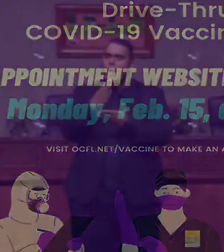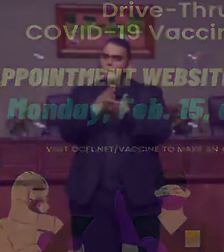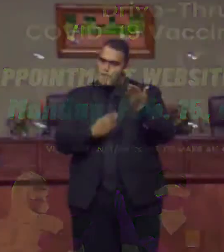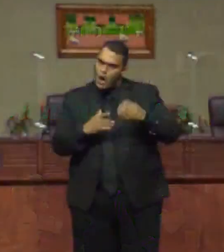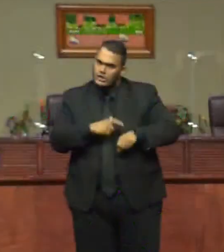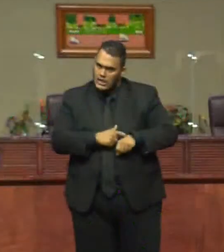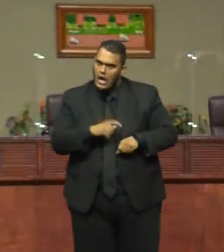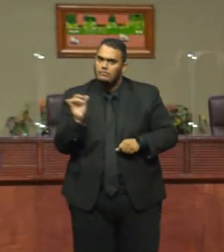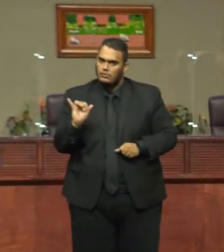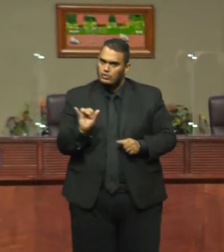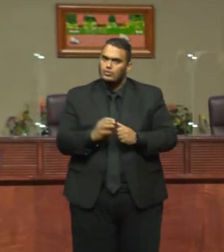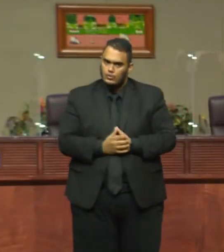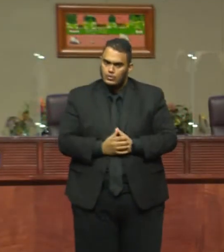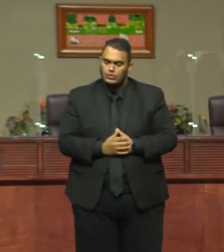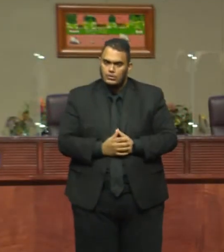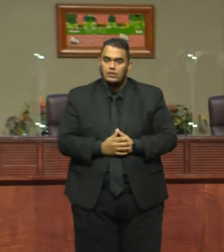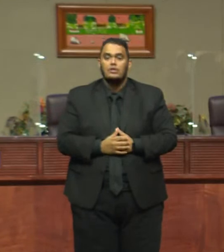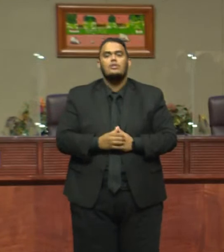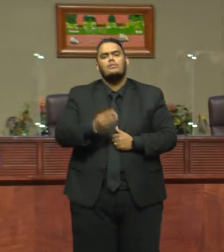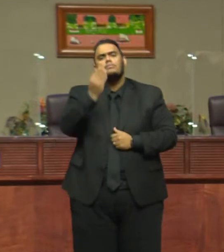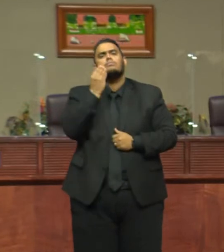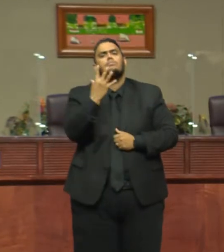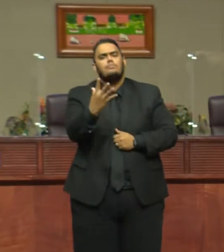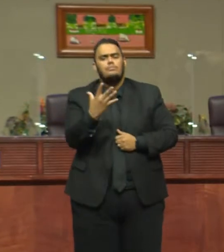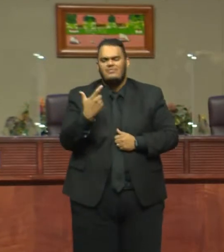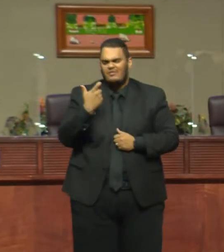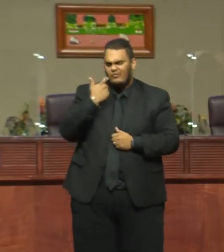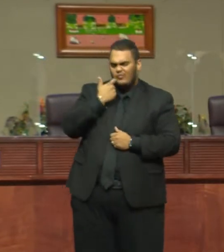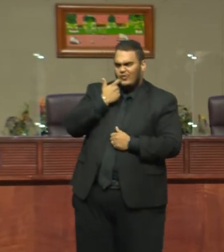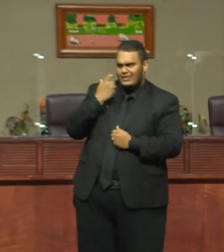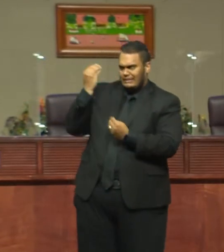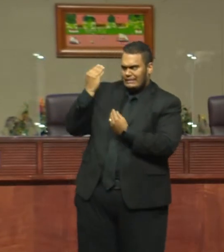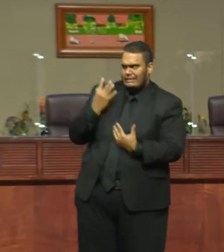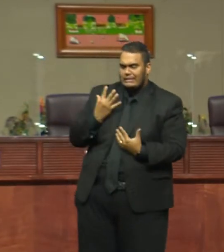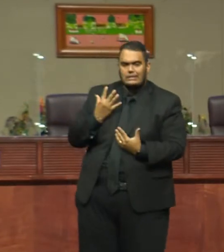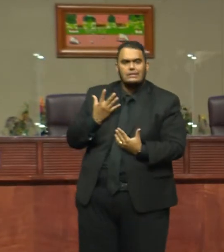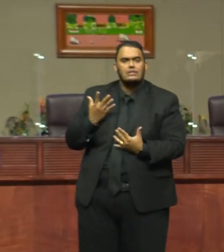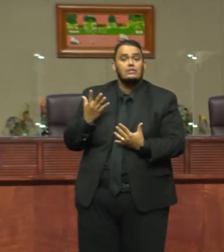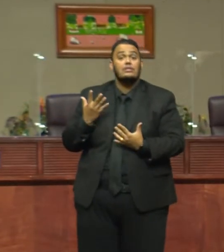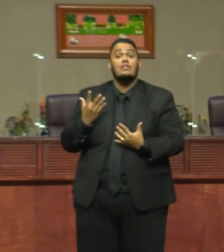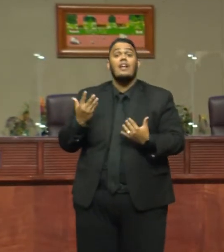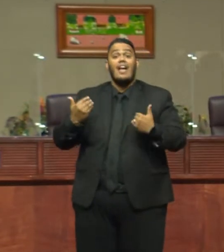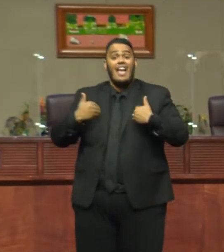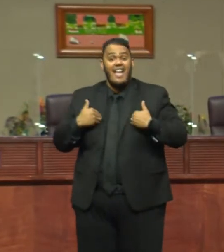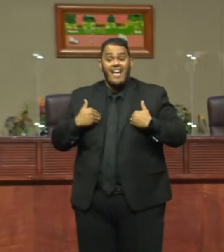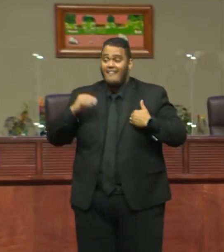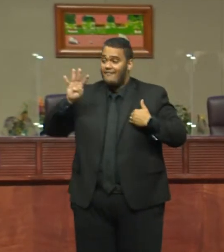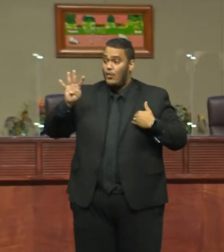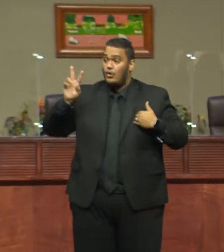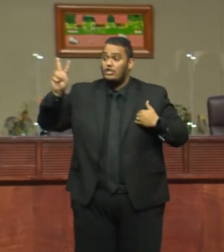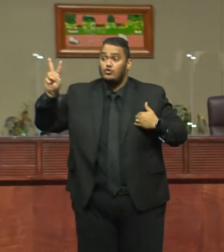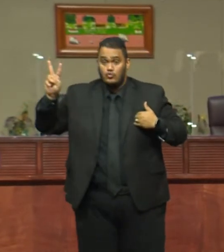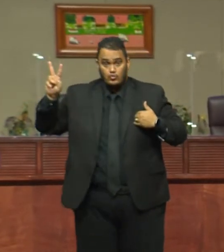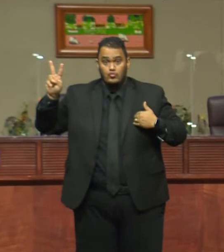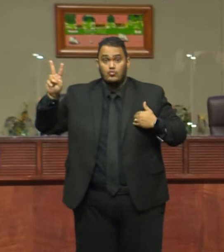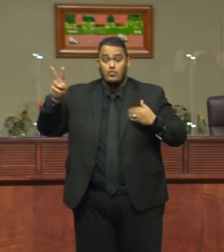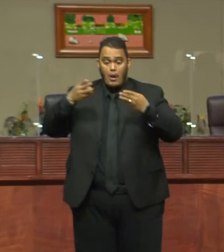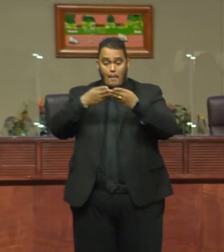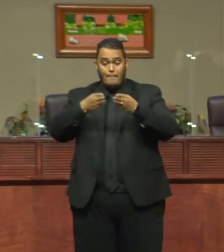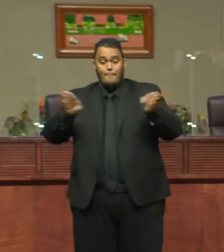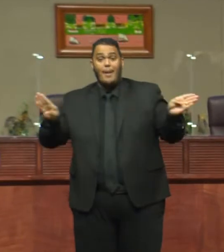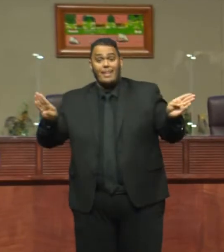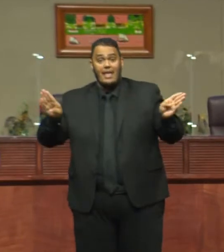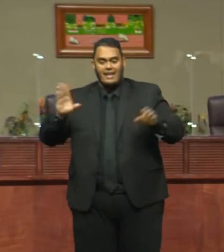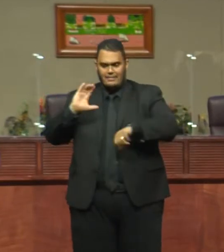with you that we just learned a few minutes ago that there are 42 public sites in Orange